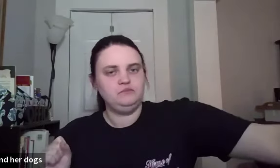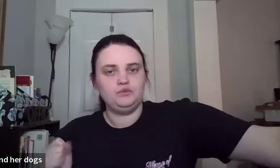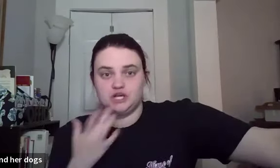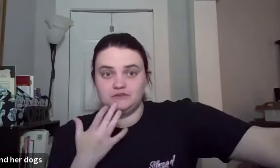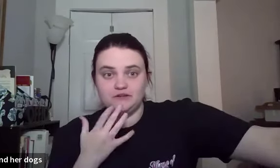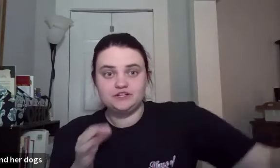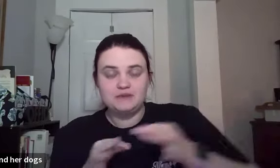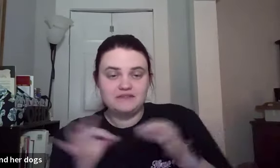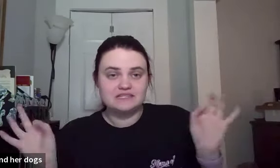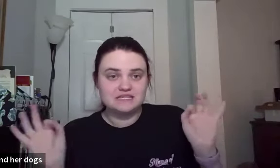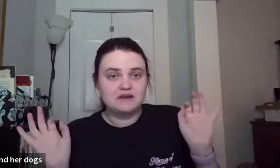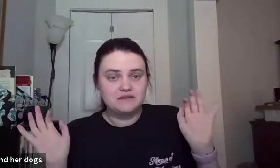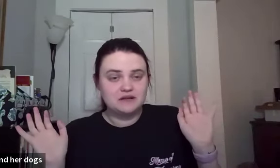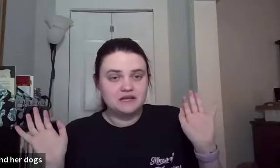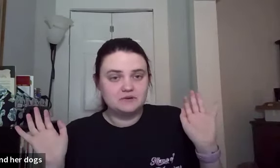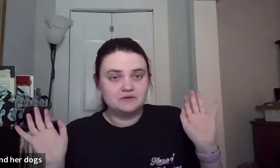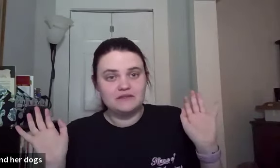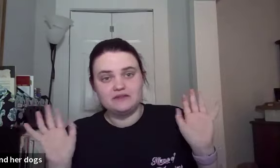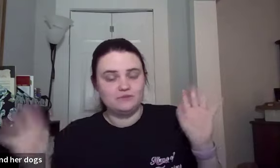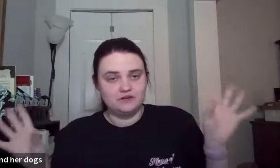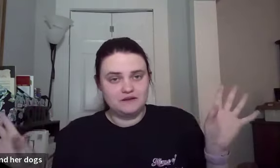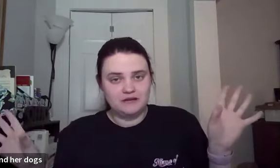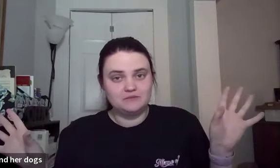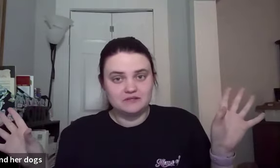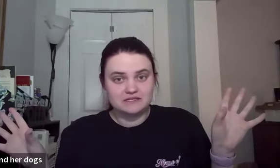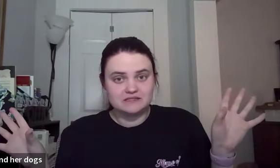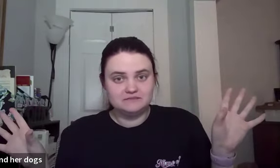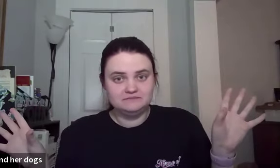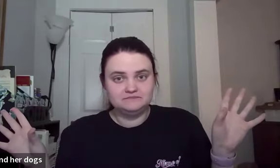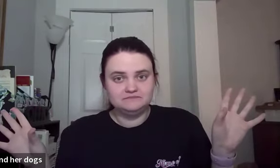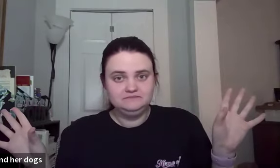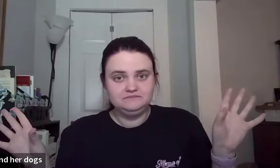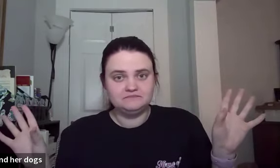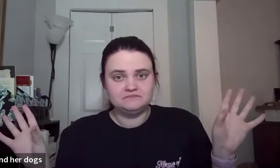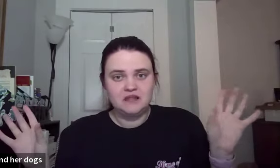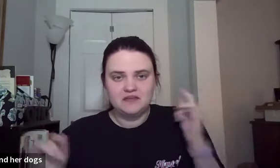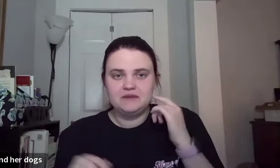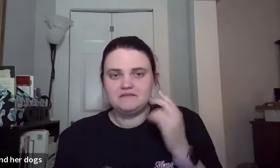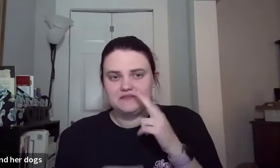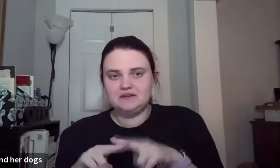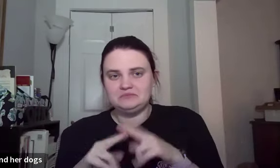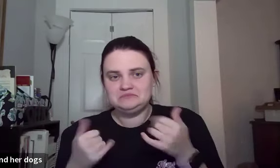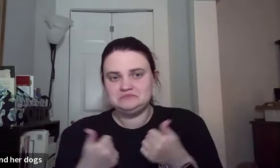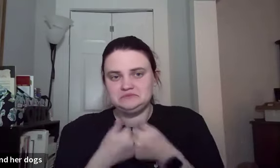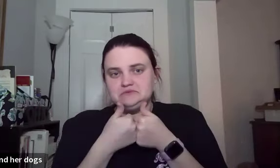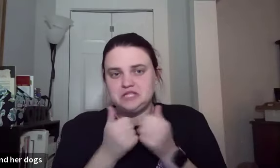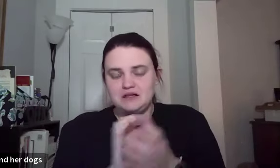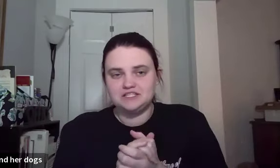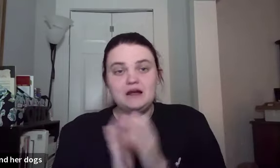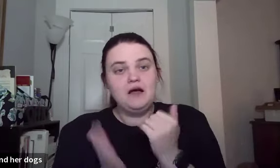Would y'all prefer to do this one as my favorite animal, and then what your favorite animal is? I think it'd be a fun little challenge, and I'll help